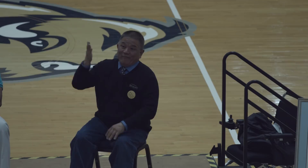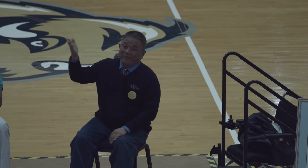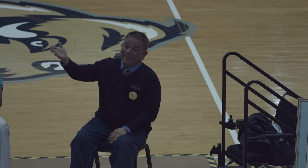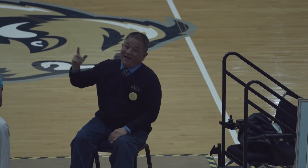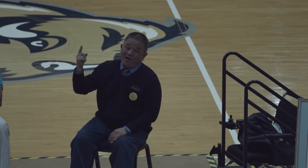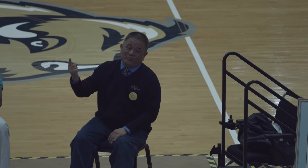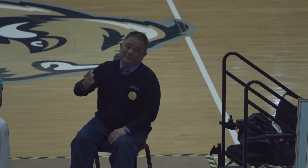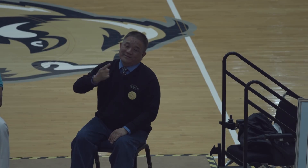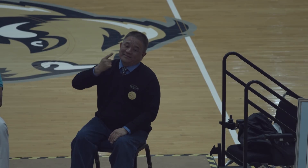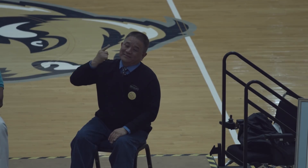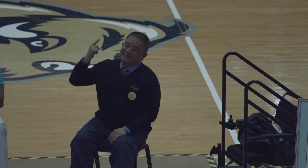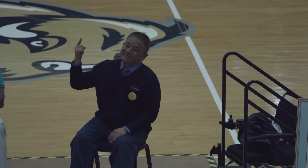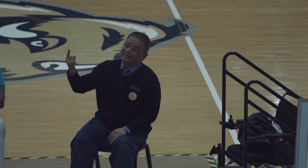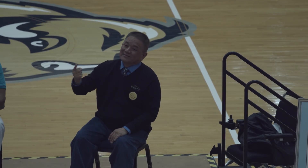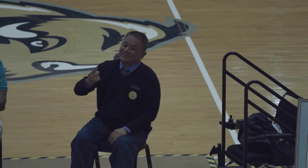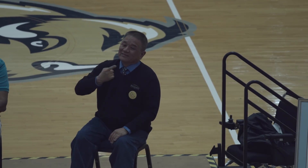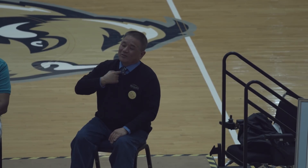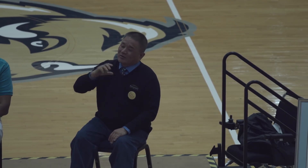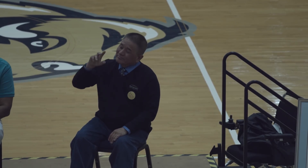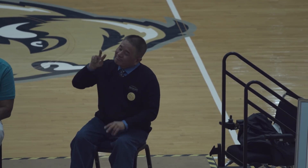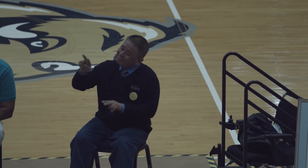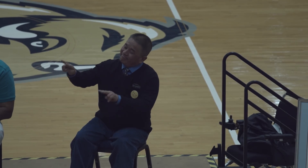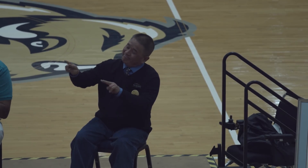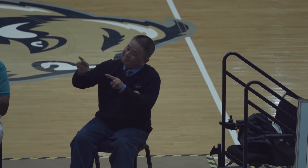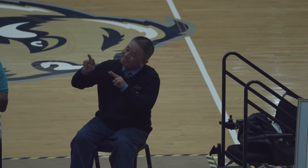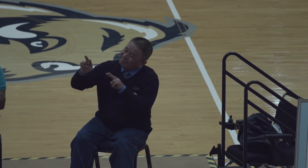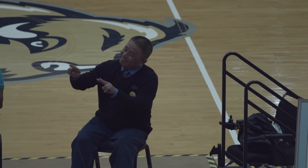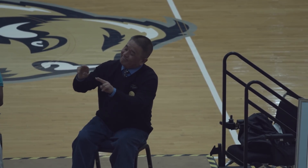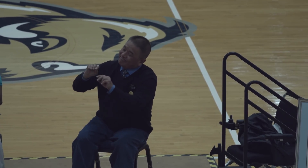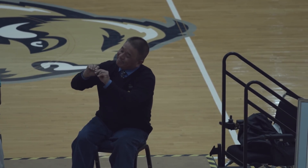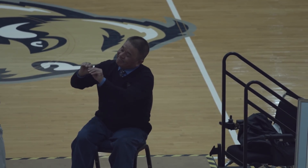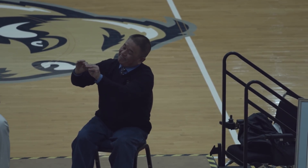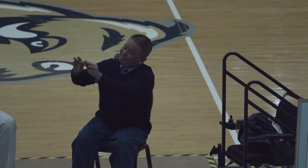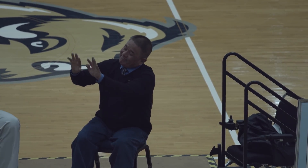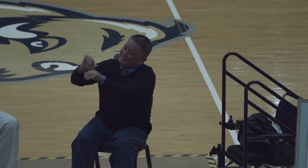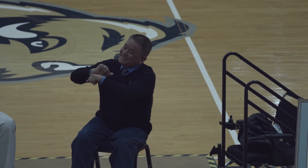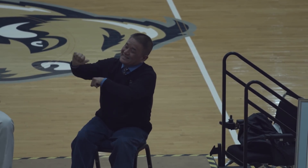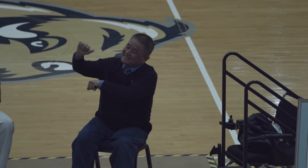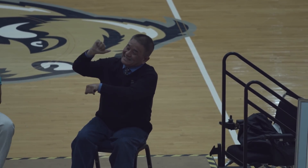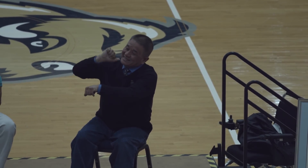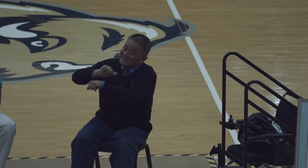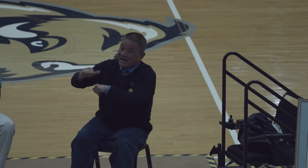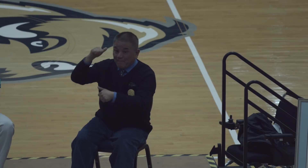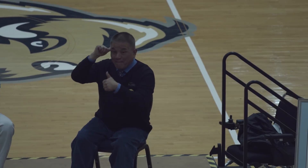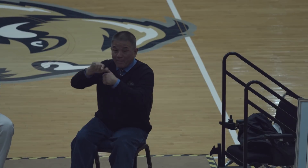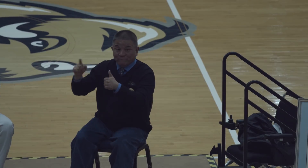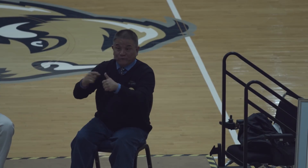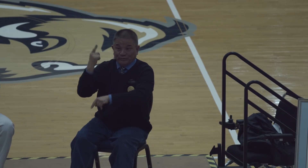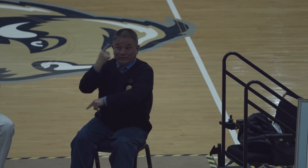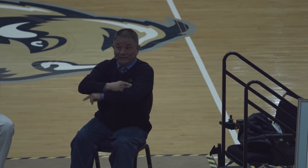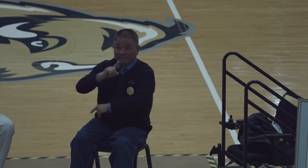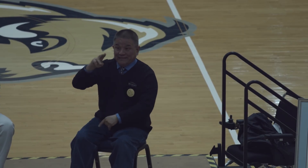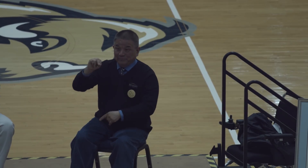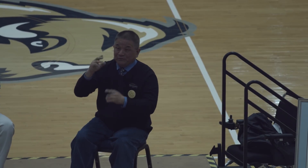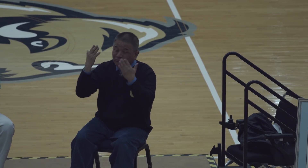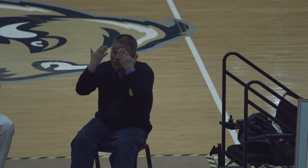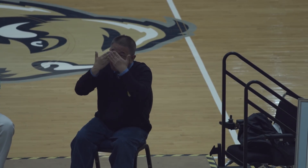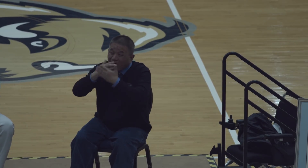some day, but the morrow looks ever brighter. There will be sun. There will be, if you work and toil away at it, you